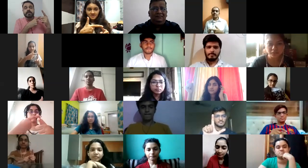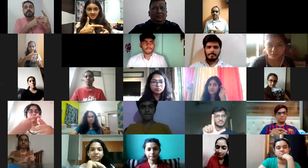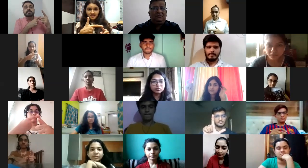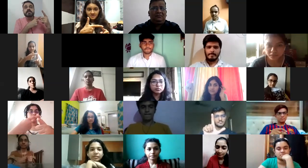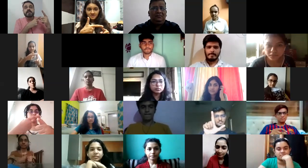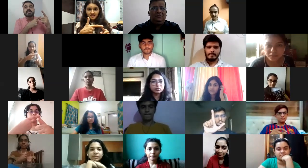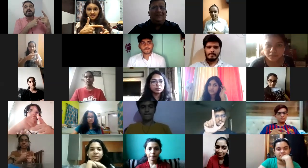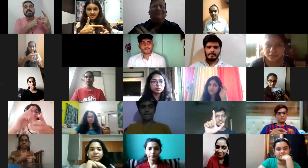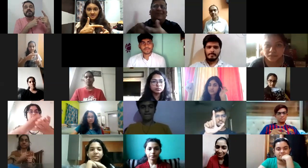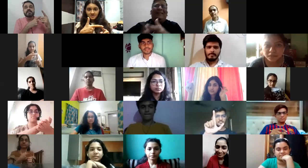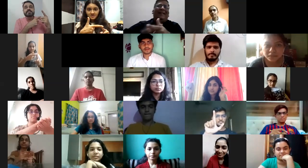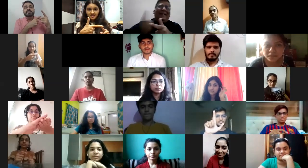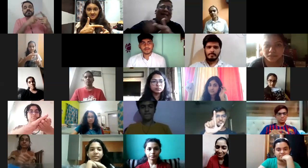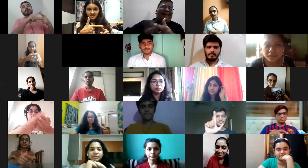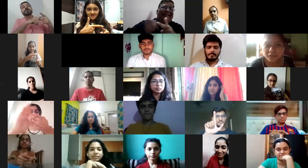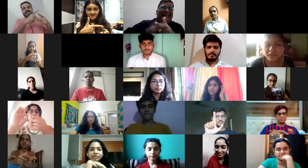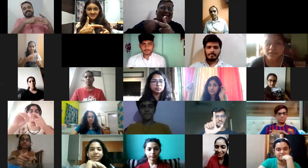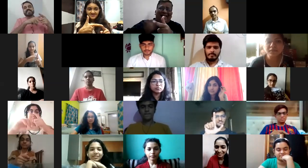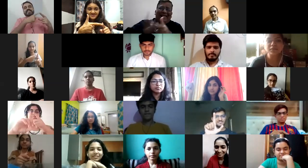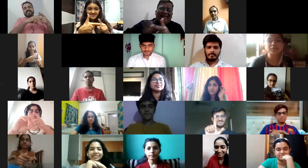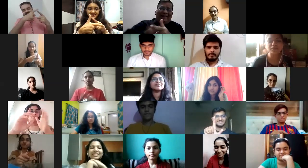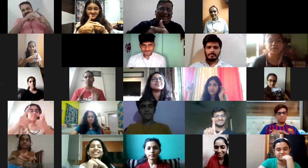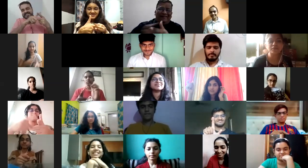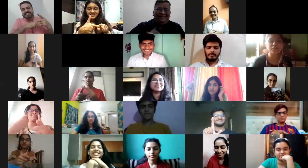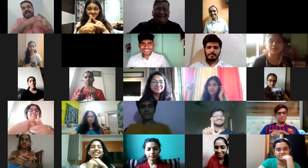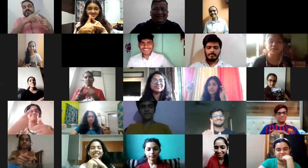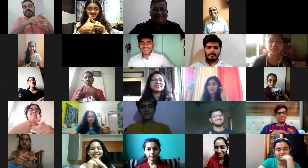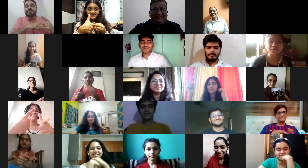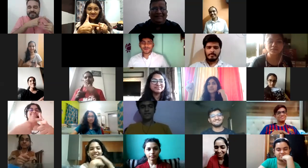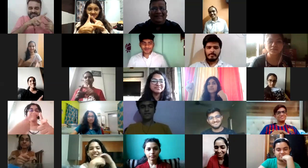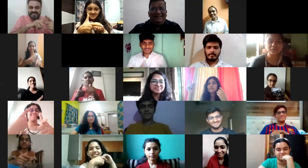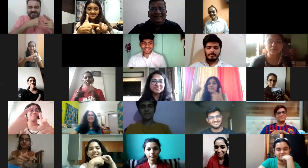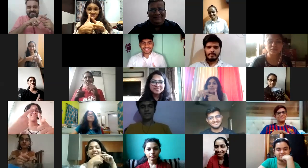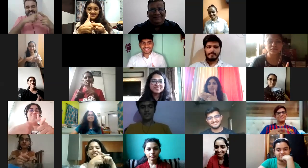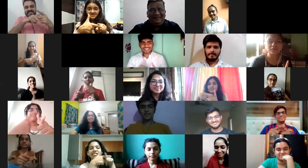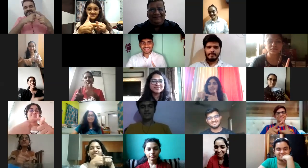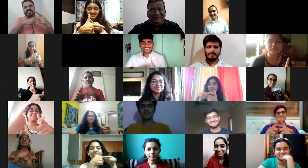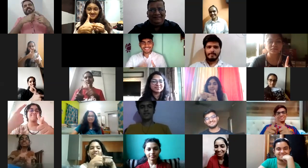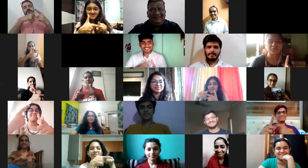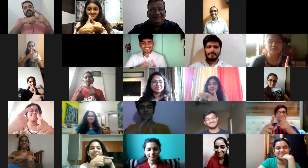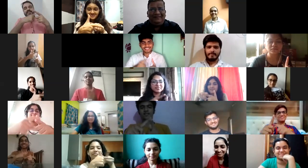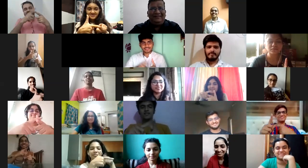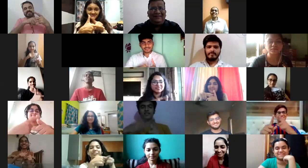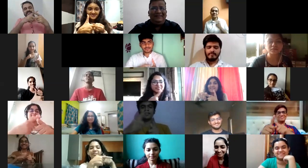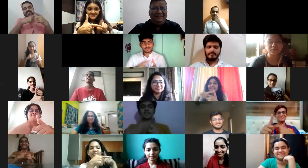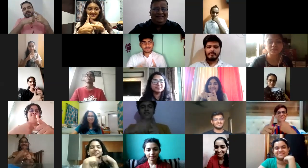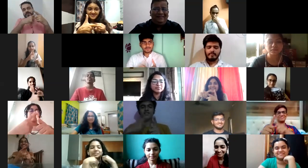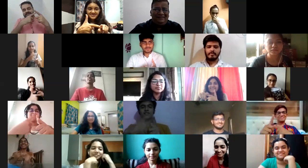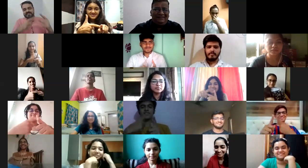becomes a joke. This is a sign for a joke. I was joking. This is joke. Okay,